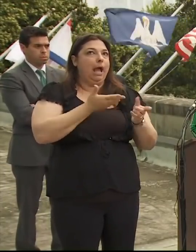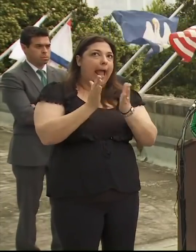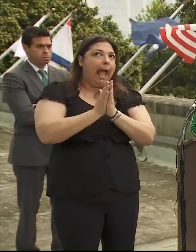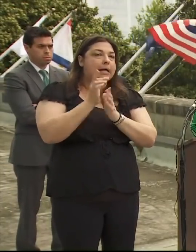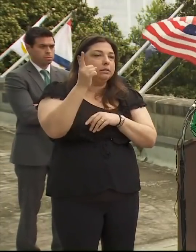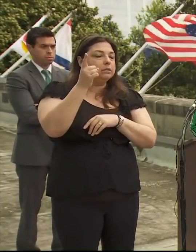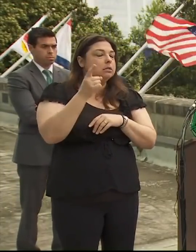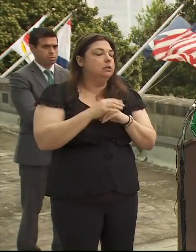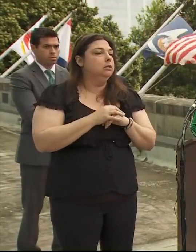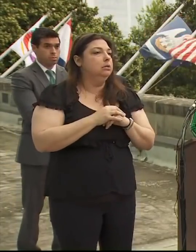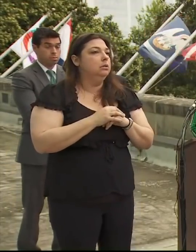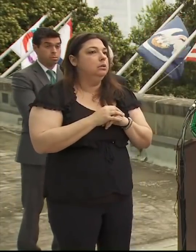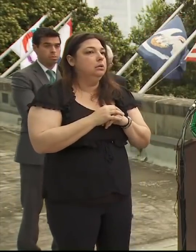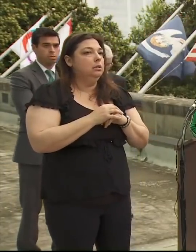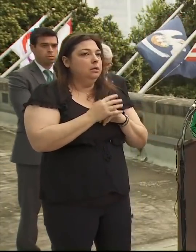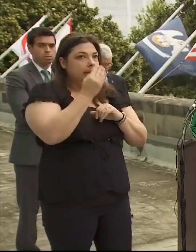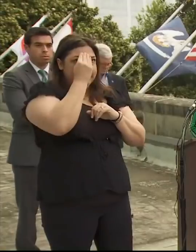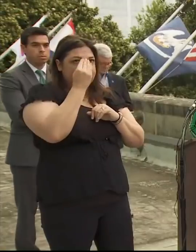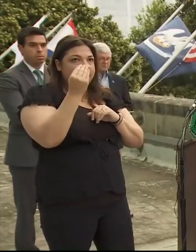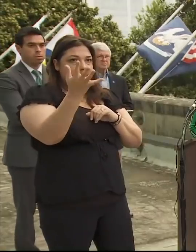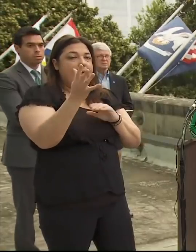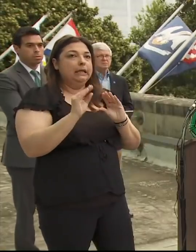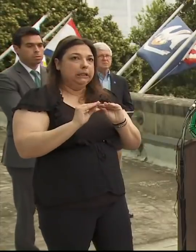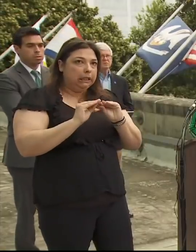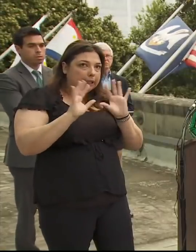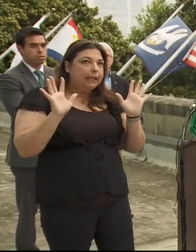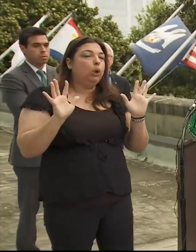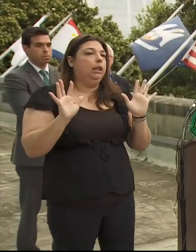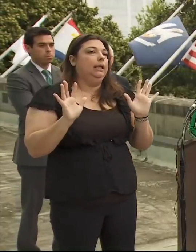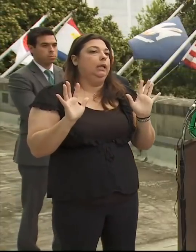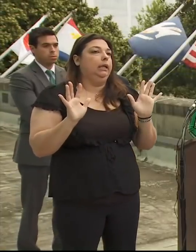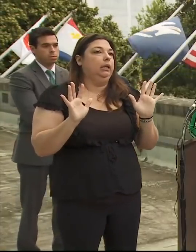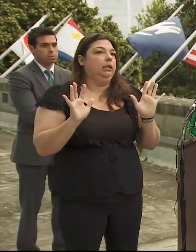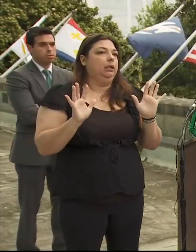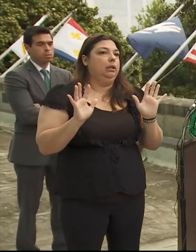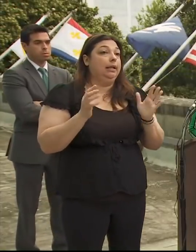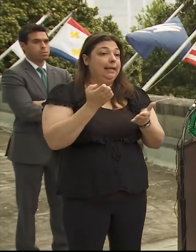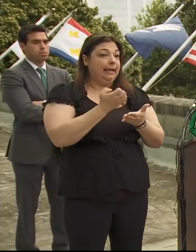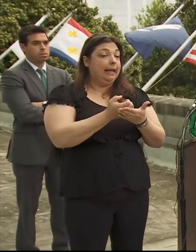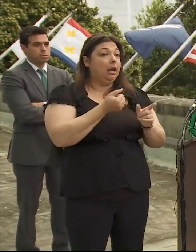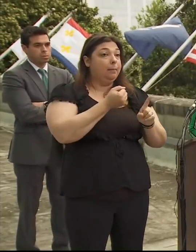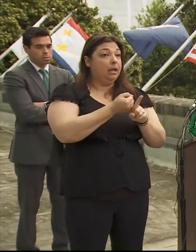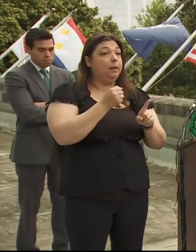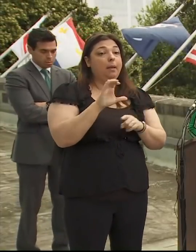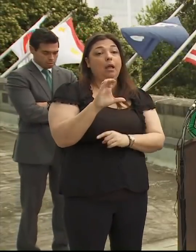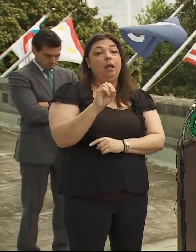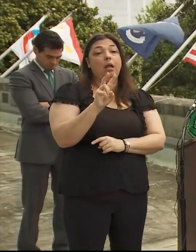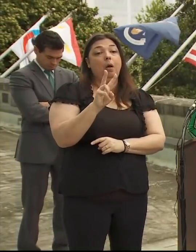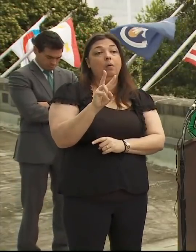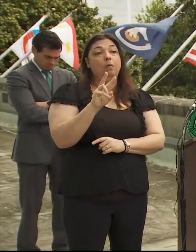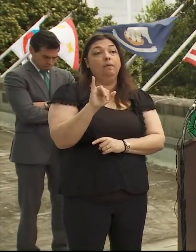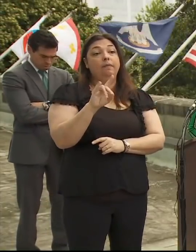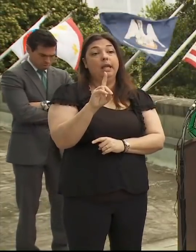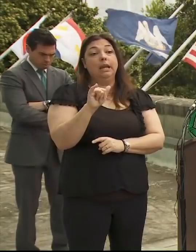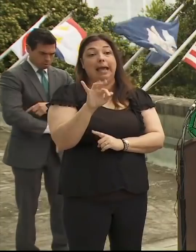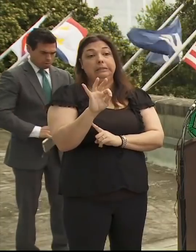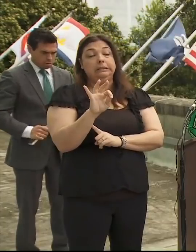asks. Conveying clearly the economic impact that